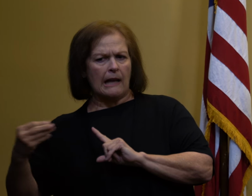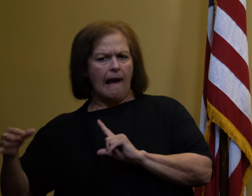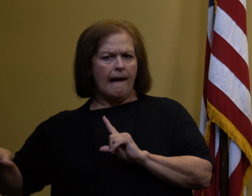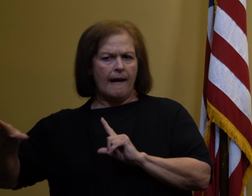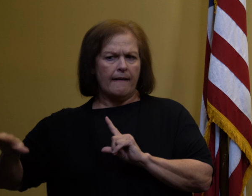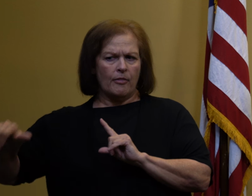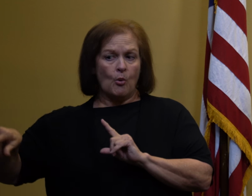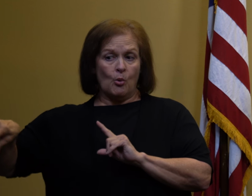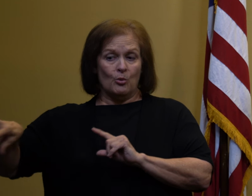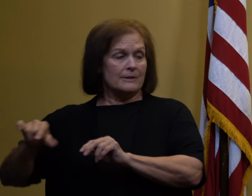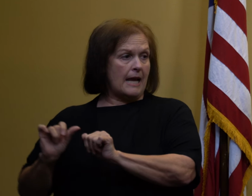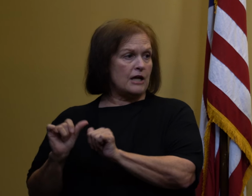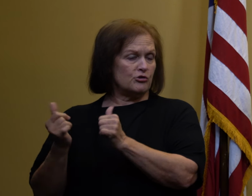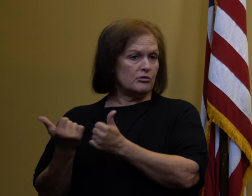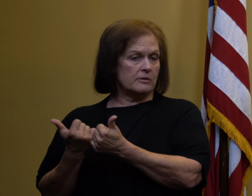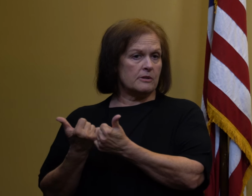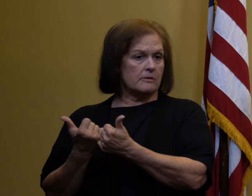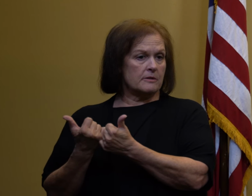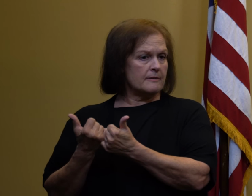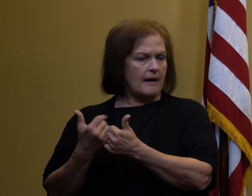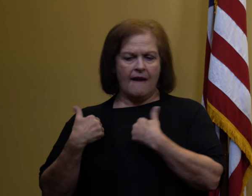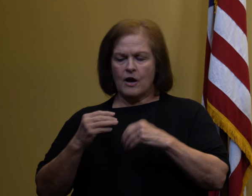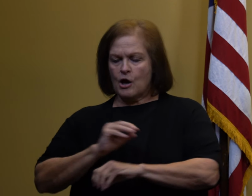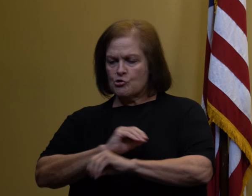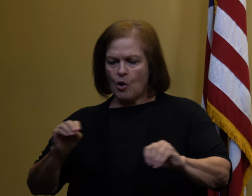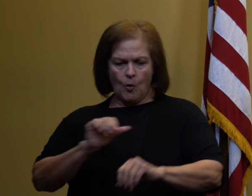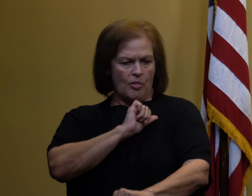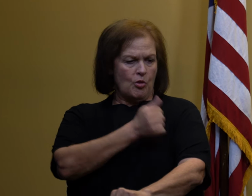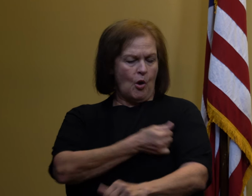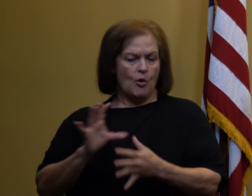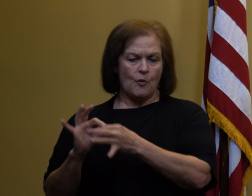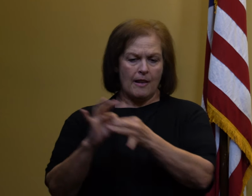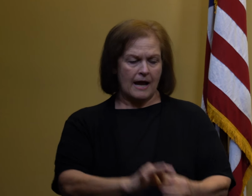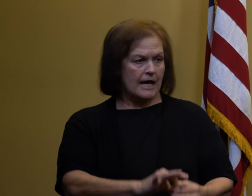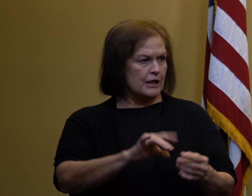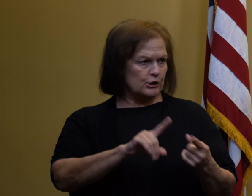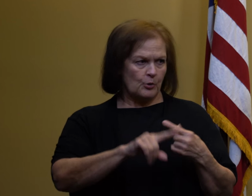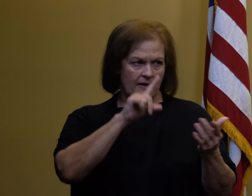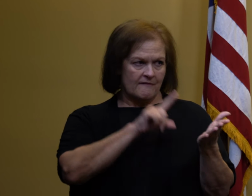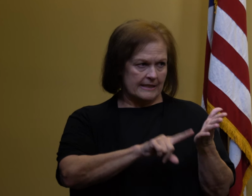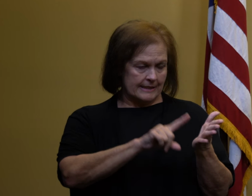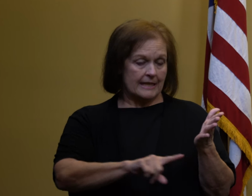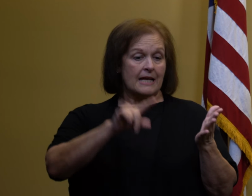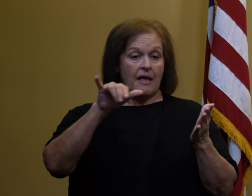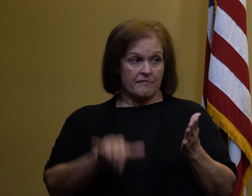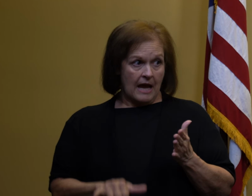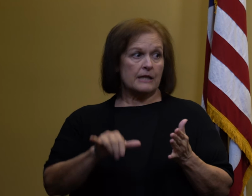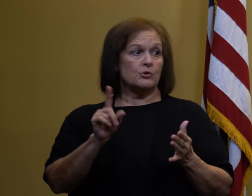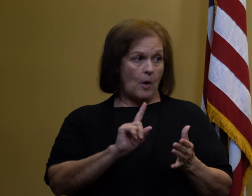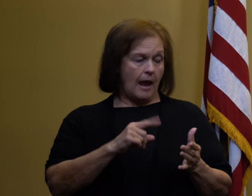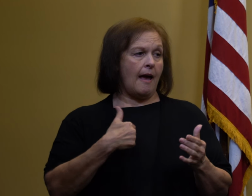those agencies that have no authority relative to the investigation. That